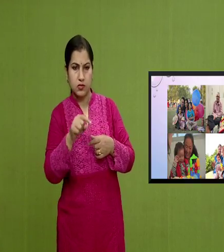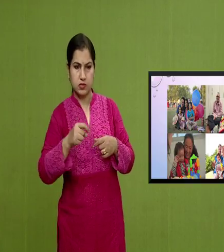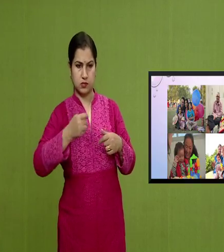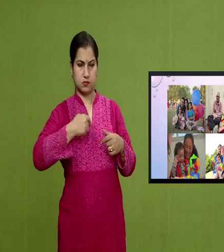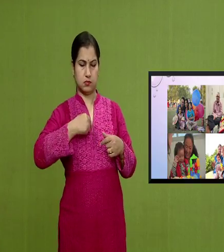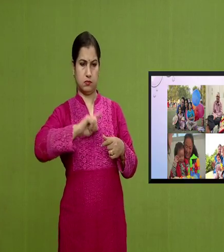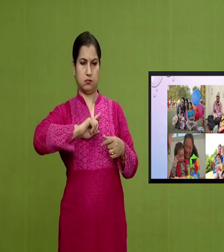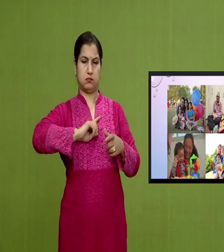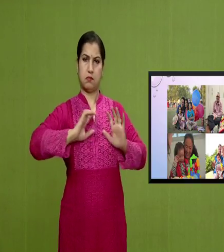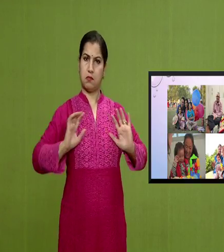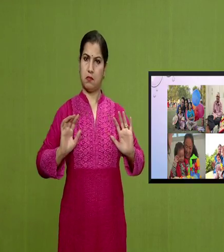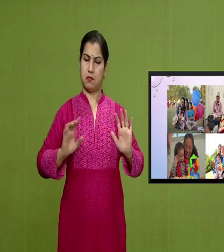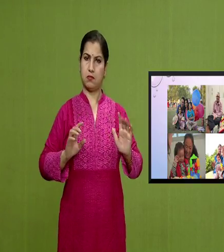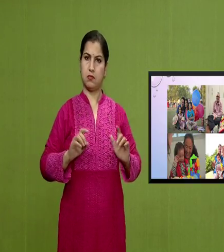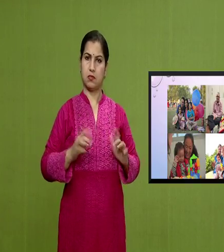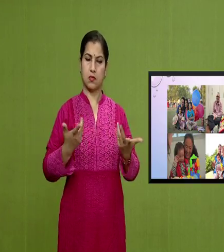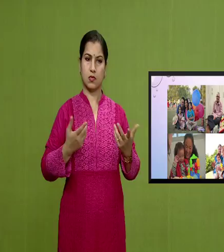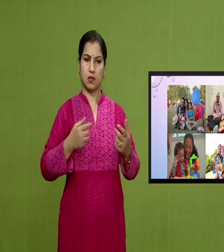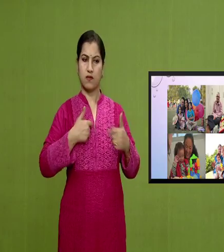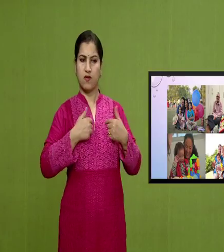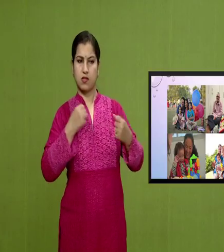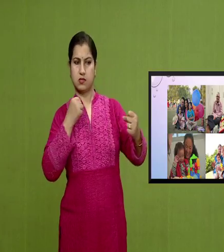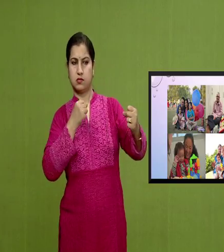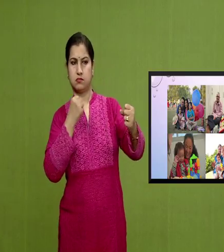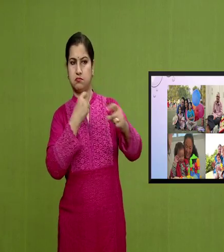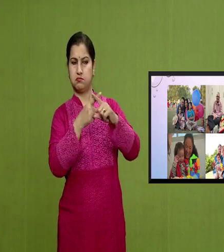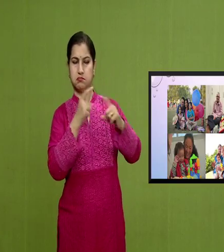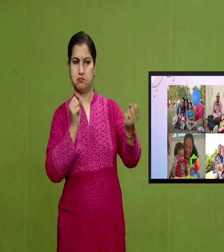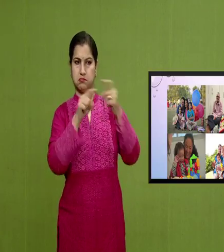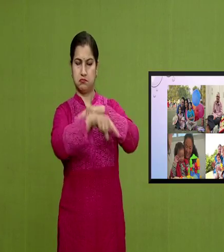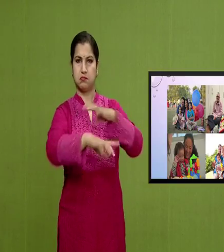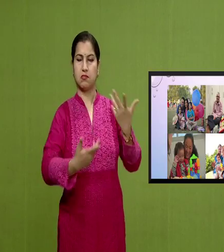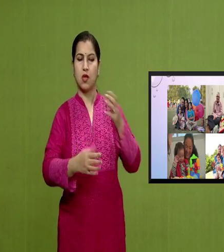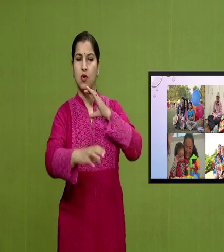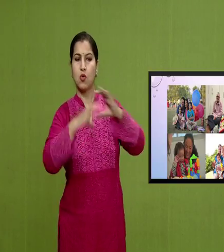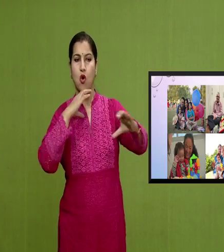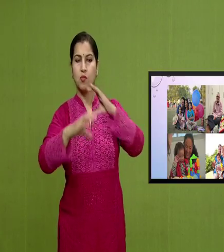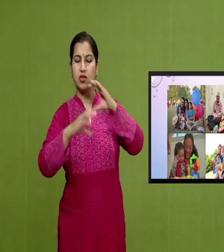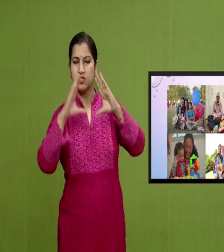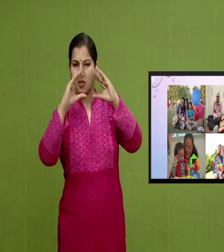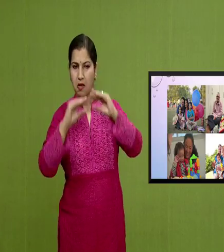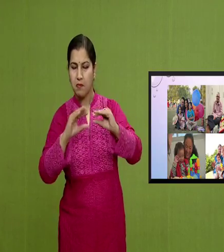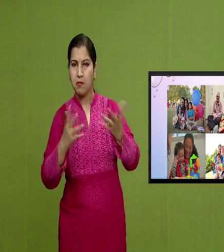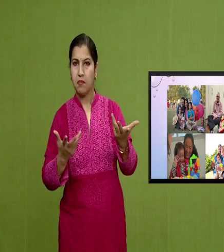self-centeredness, lack of empathy, and poor communication may lead